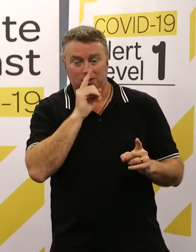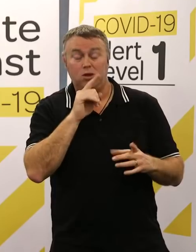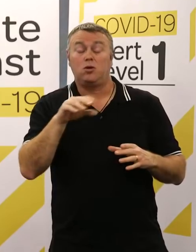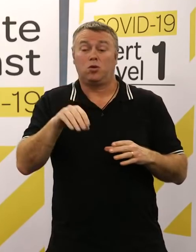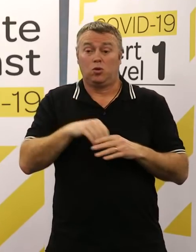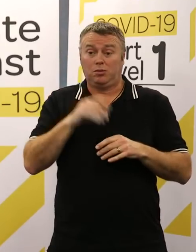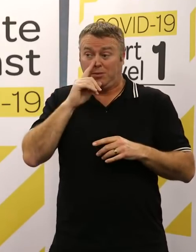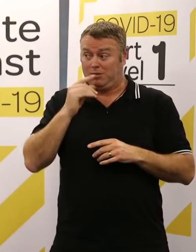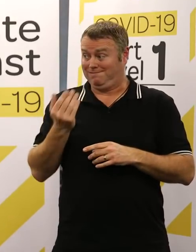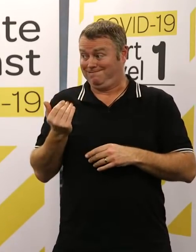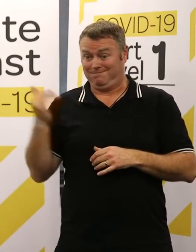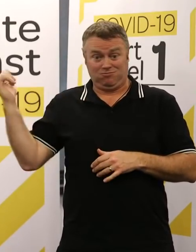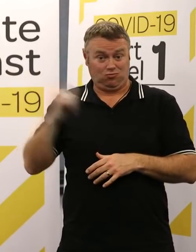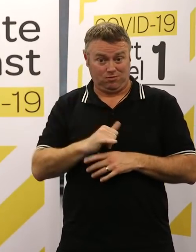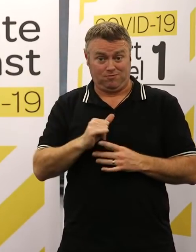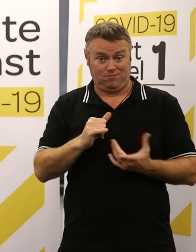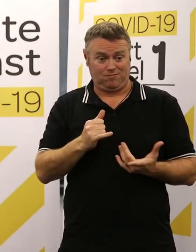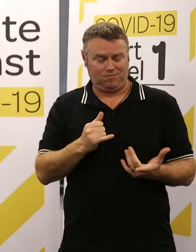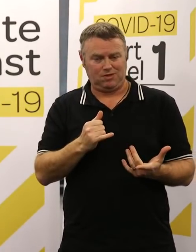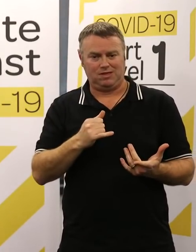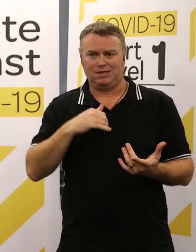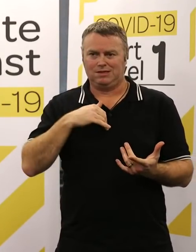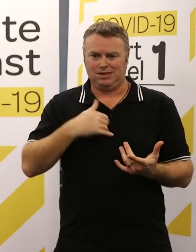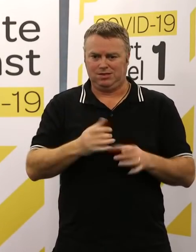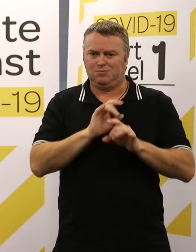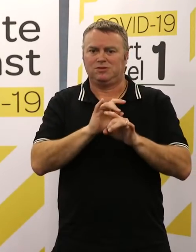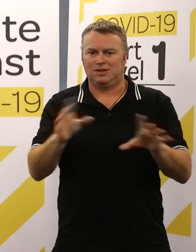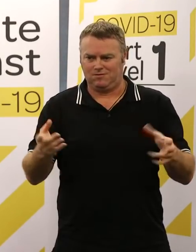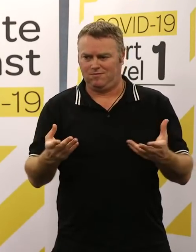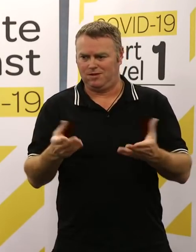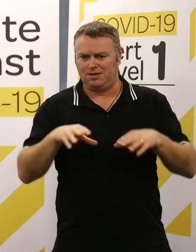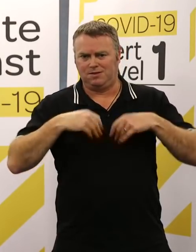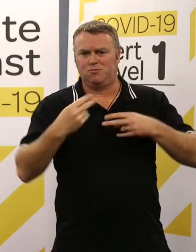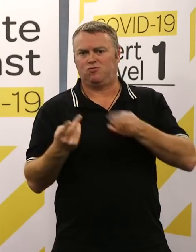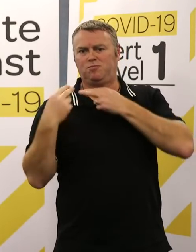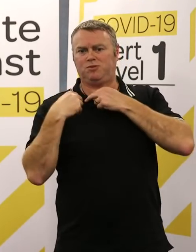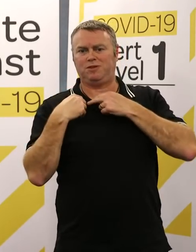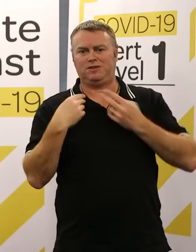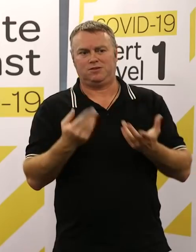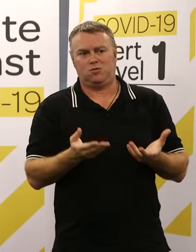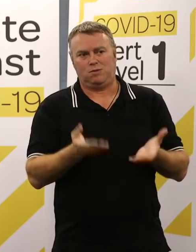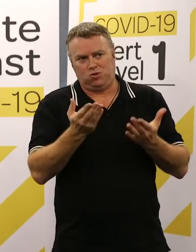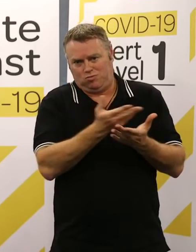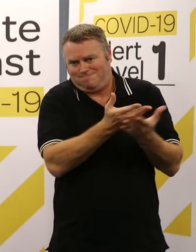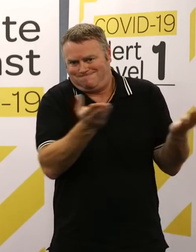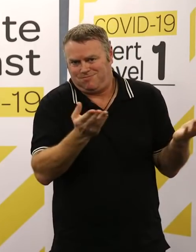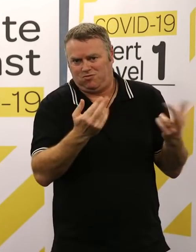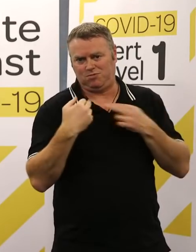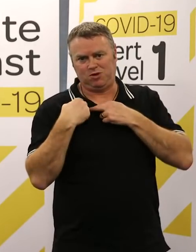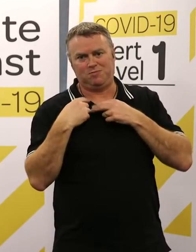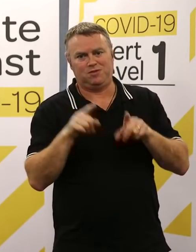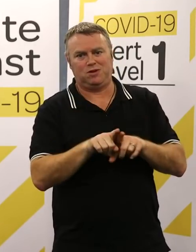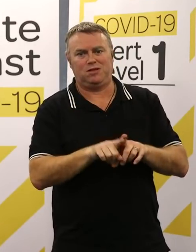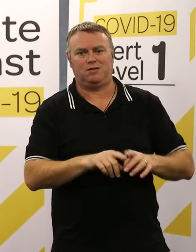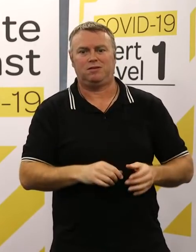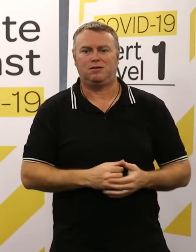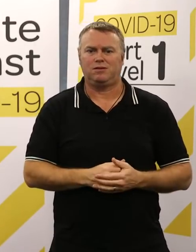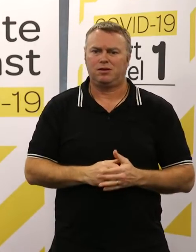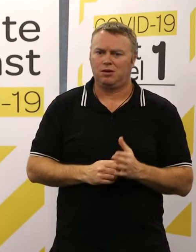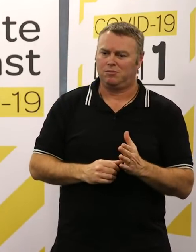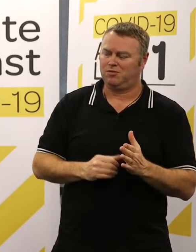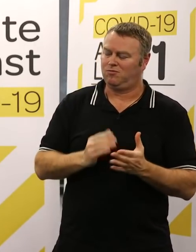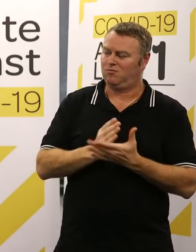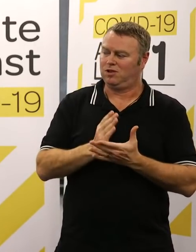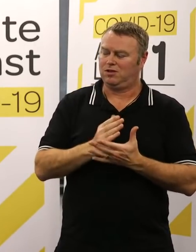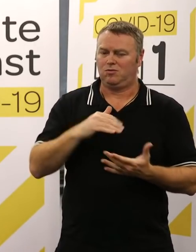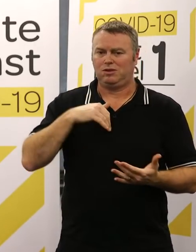just as we did when people were self-isolating at home, it requires people to play their part. So what's the next step on that though? So, I mean, you've